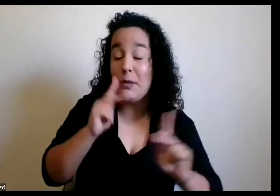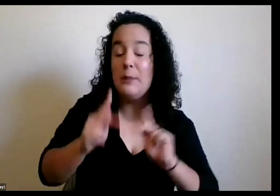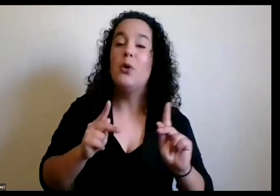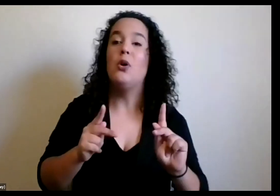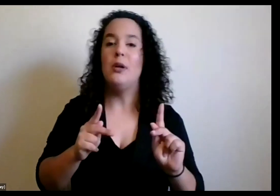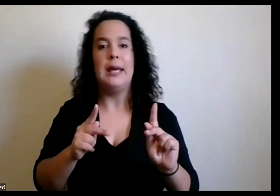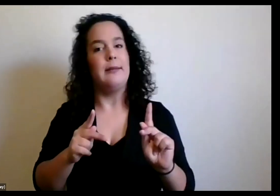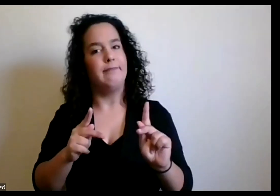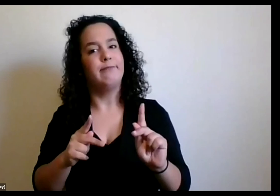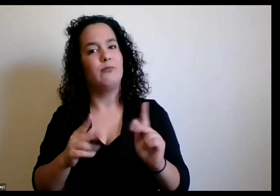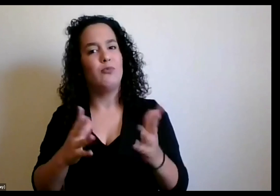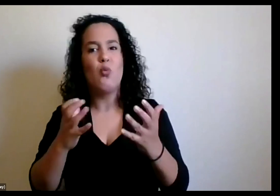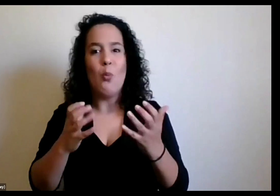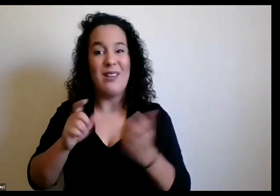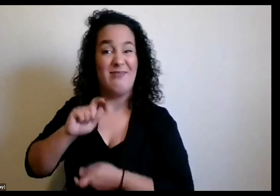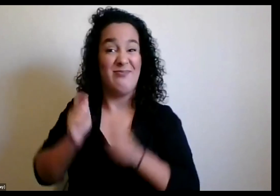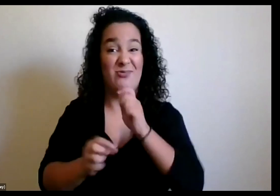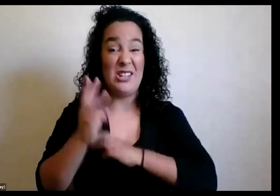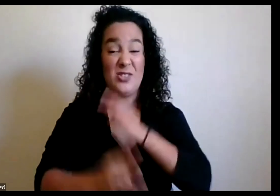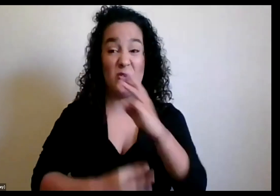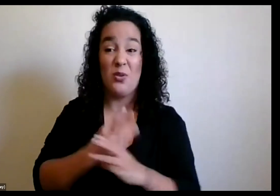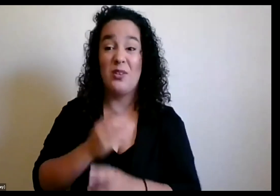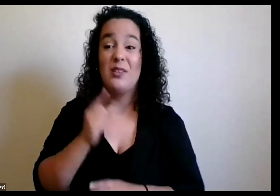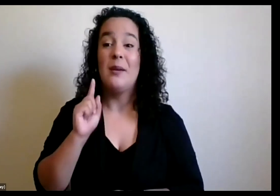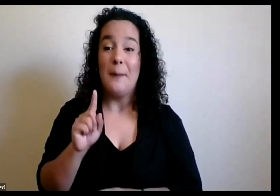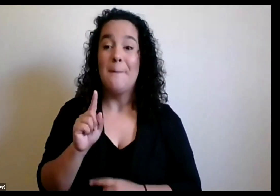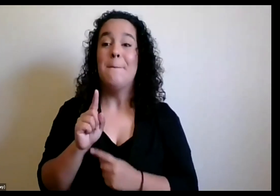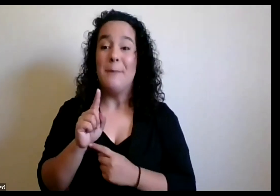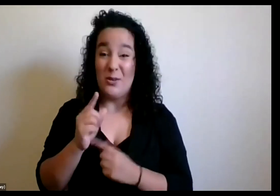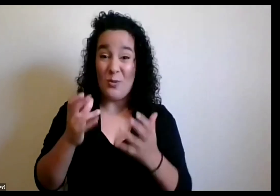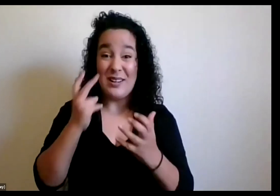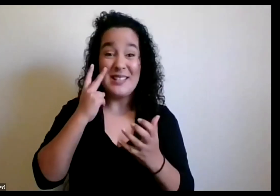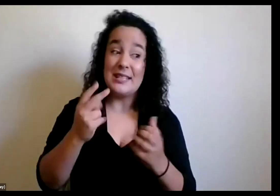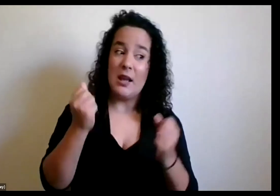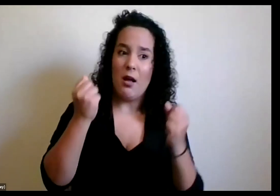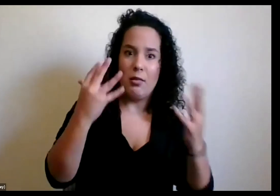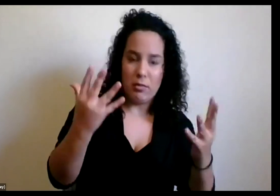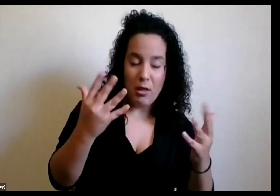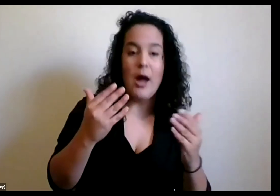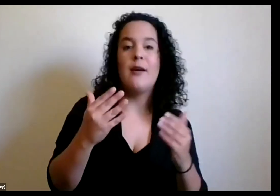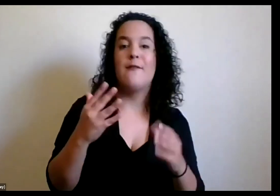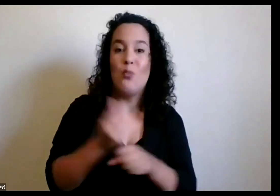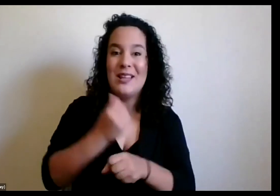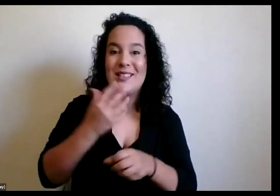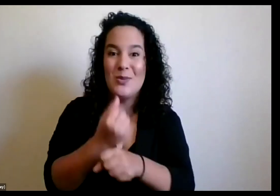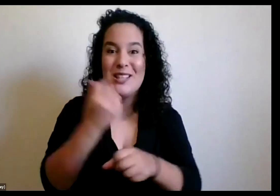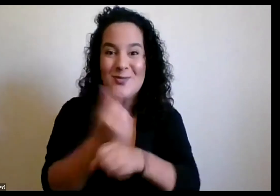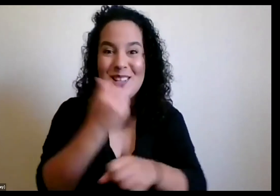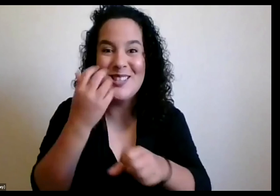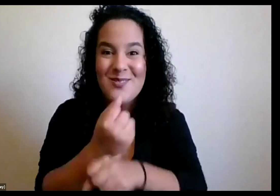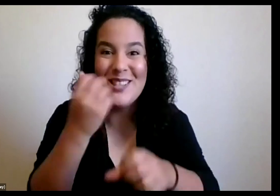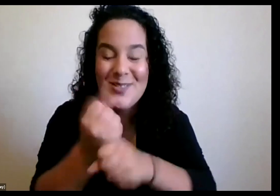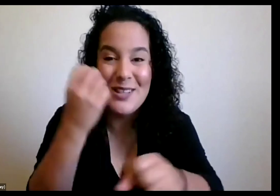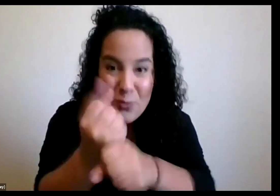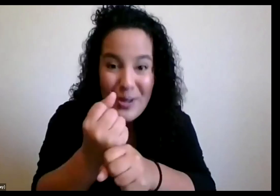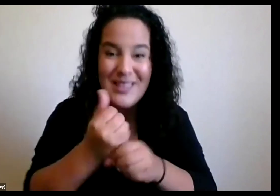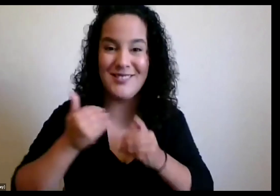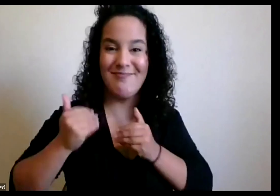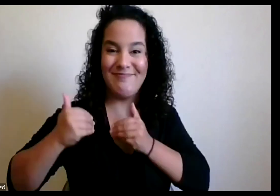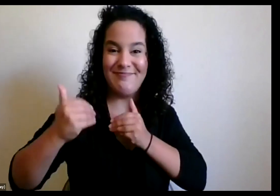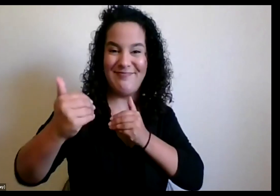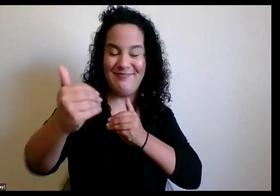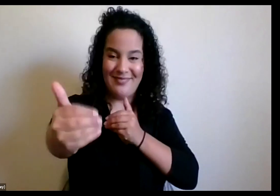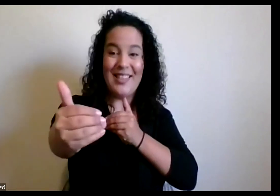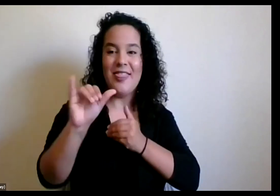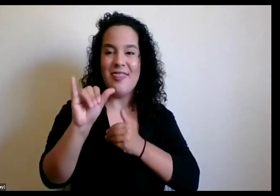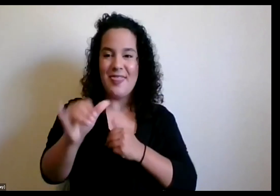we want to leave the door open for lots of subsequent wins. And sometimes when we use a message that wins in the short term but shuts us down for the long term, we